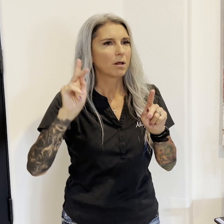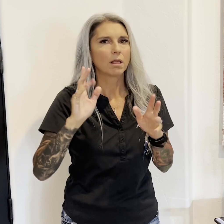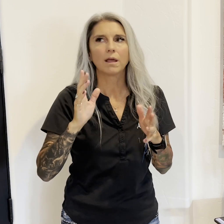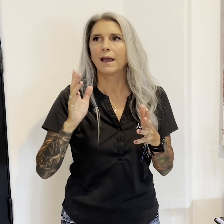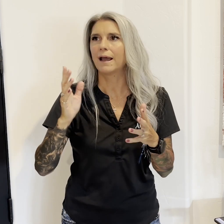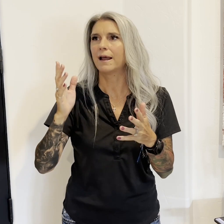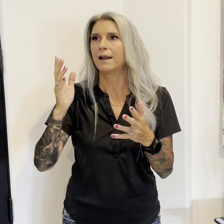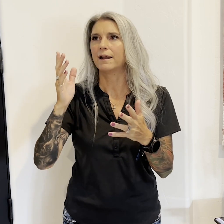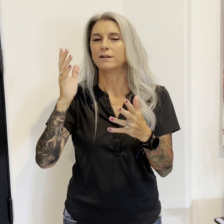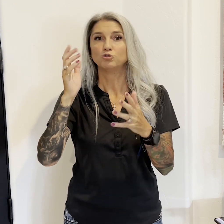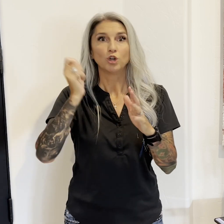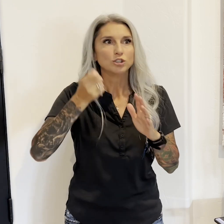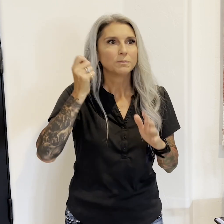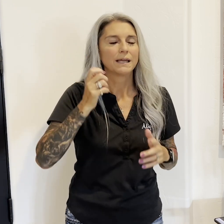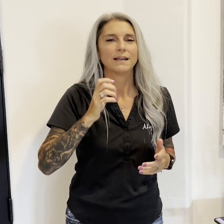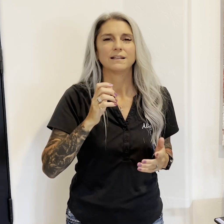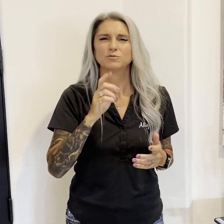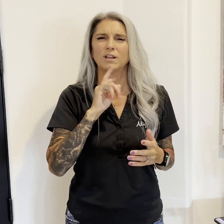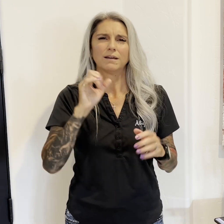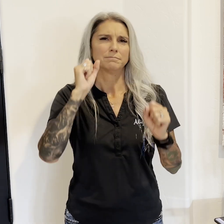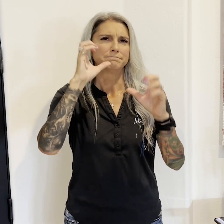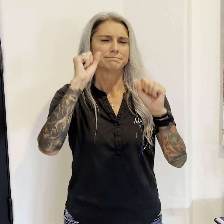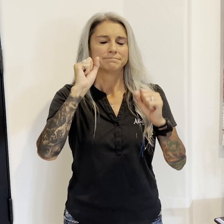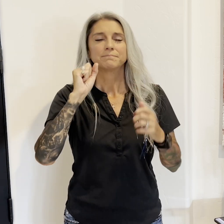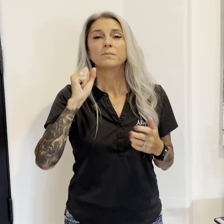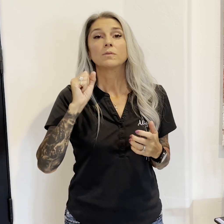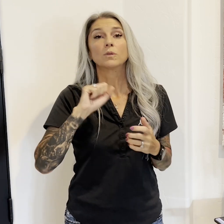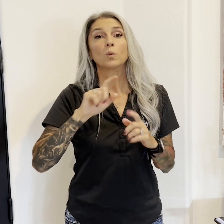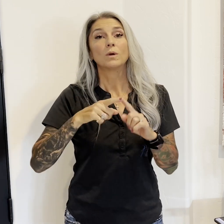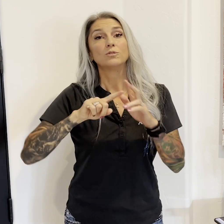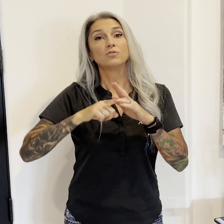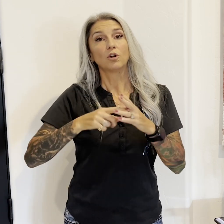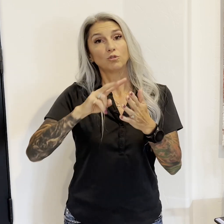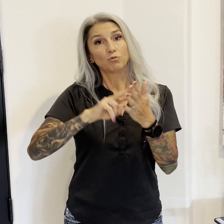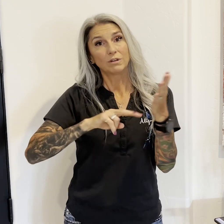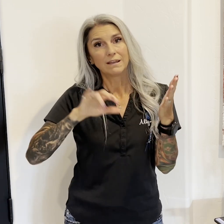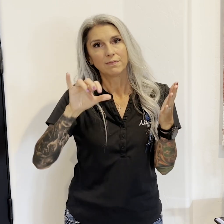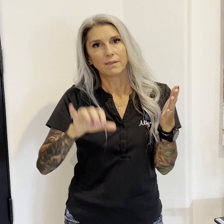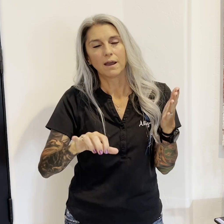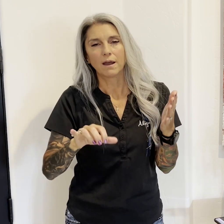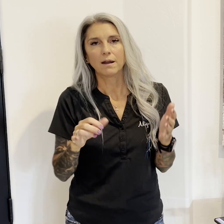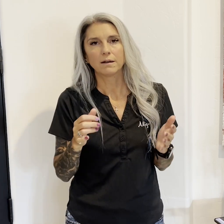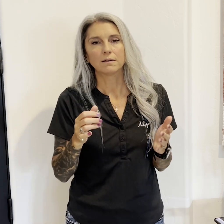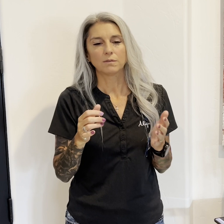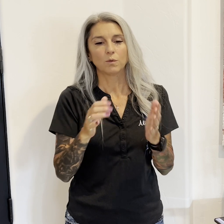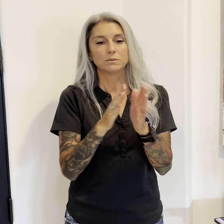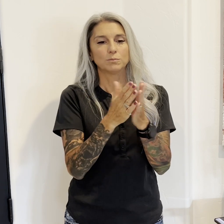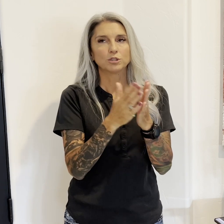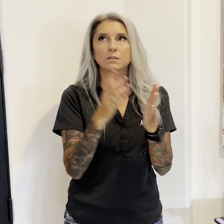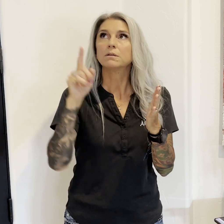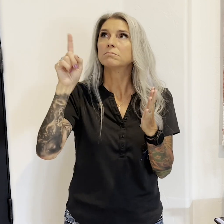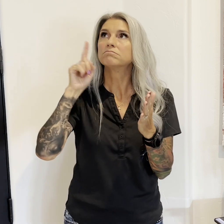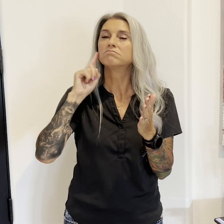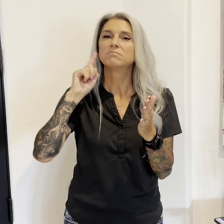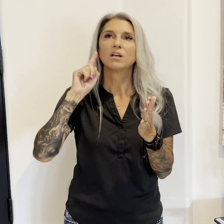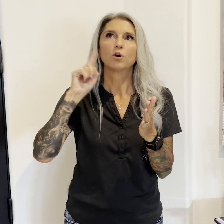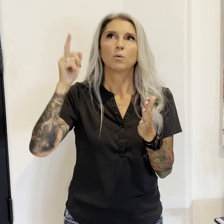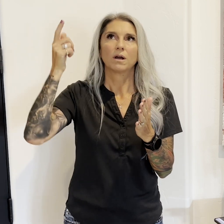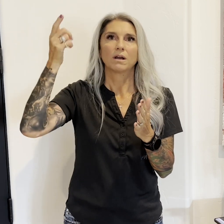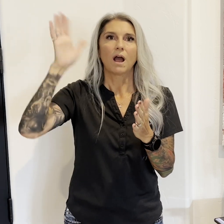judgment. And, it's pretty incredible when you begin to read those books and hear what